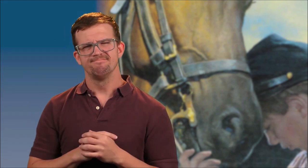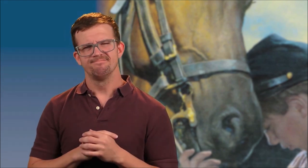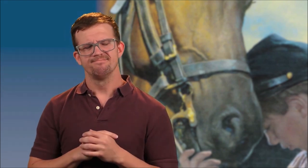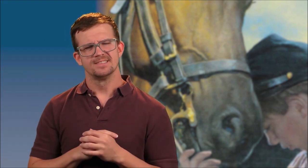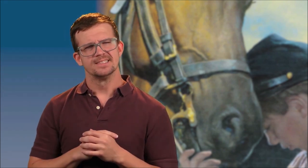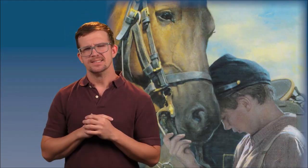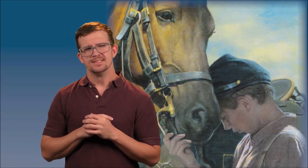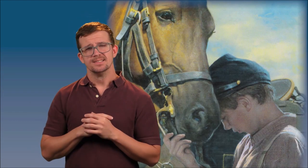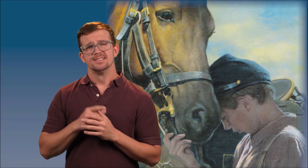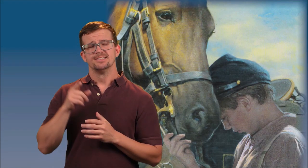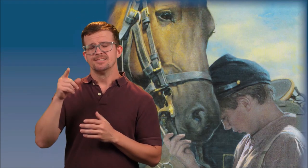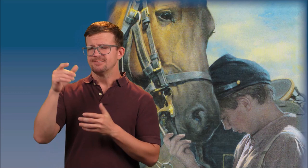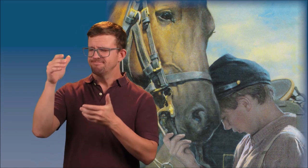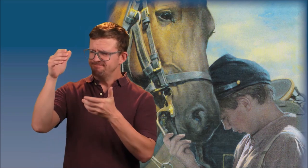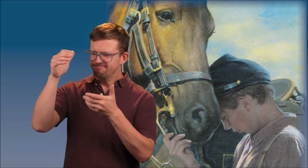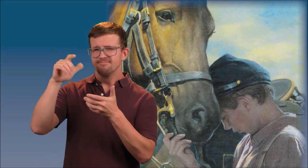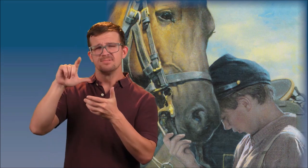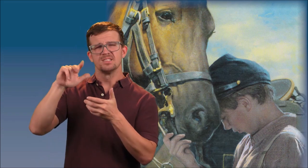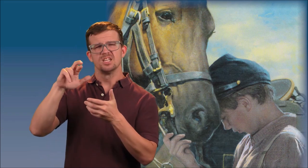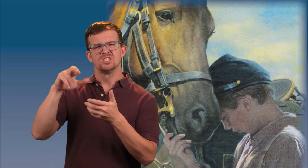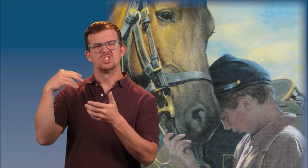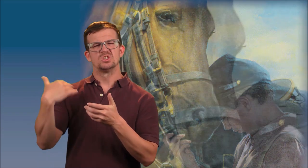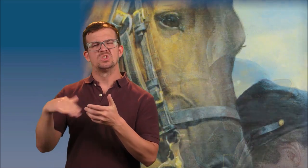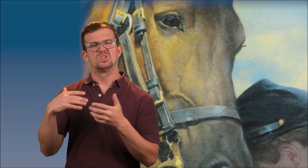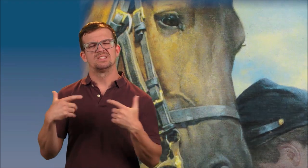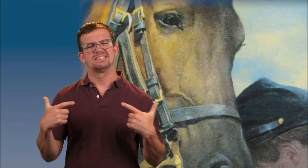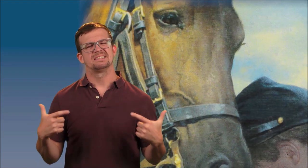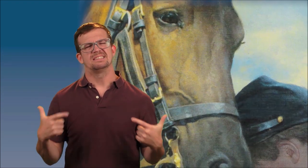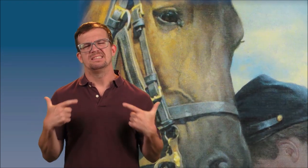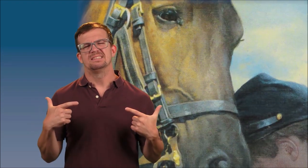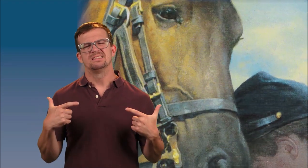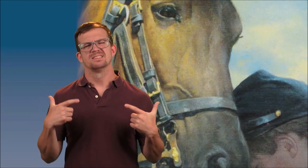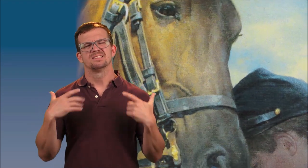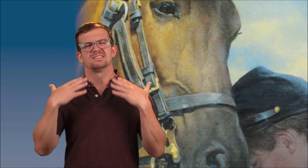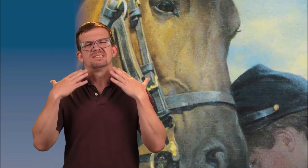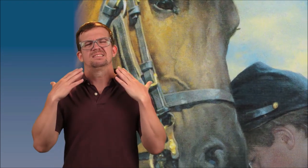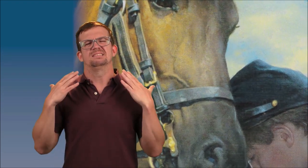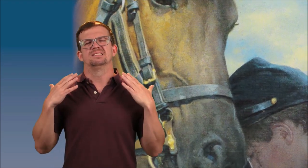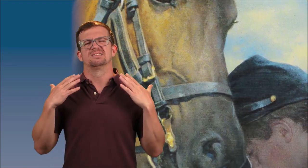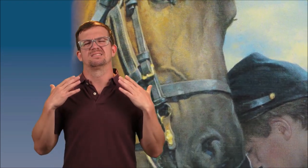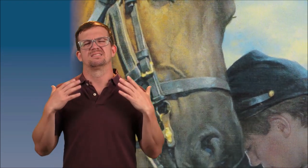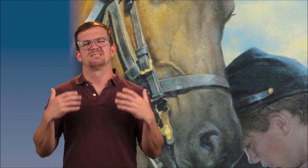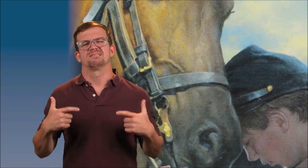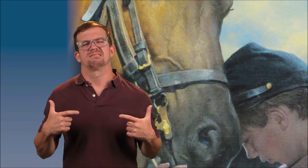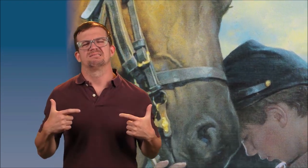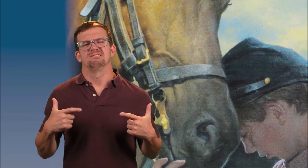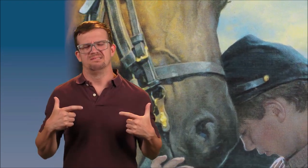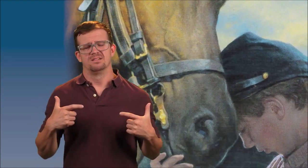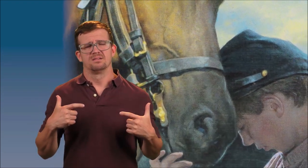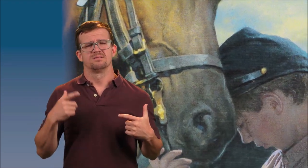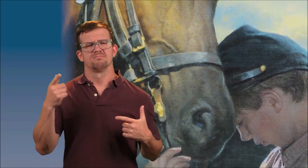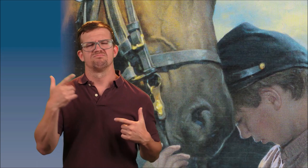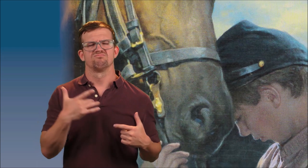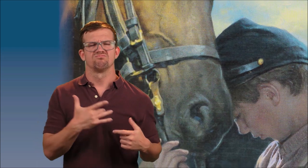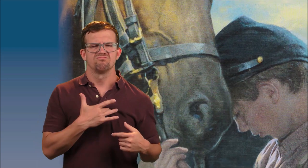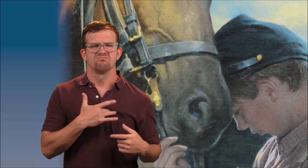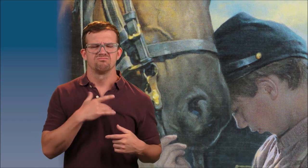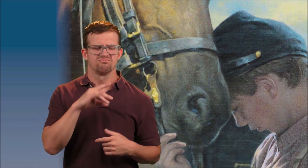like Josh and Tuck? For a moment, Gabe buried his face in Lancer's mane as the grayed horse